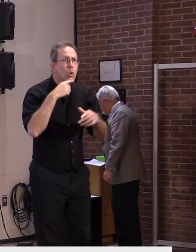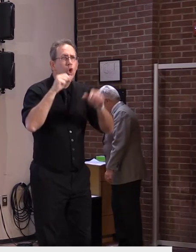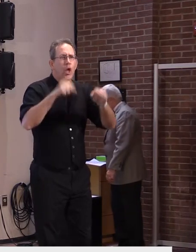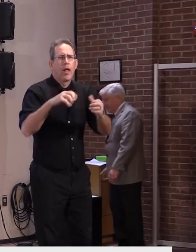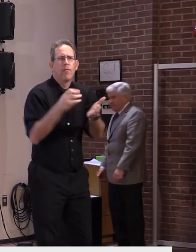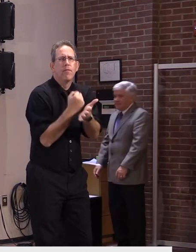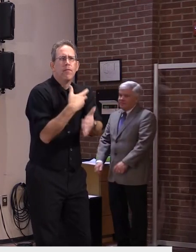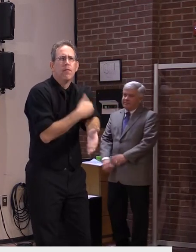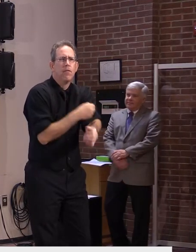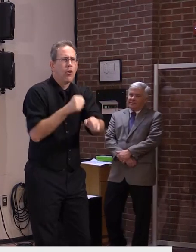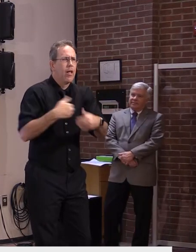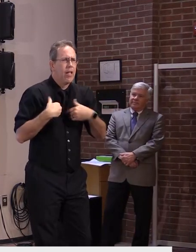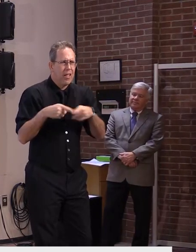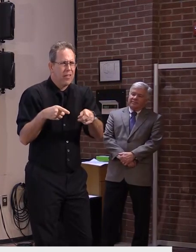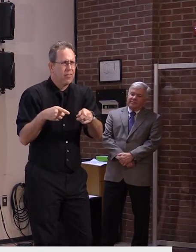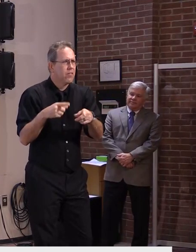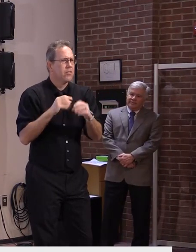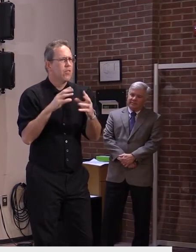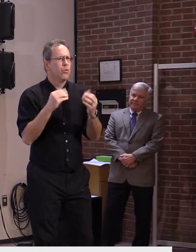changed for some time.